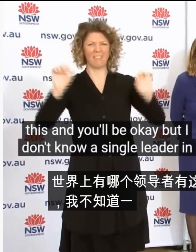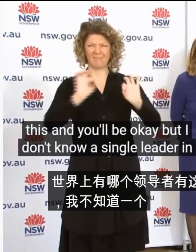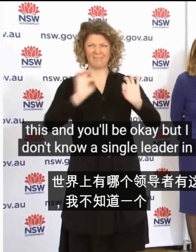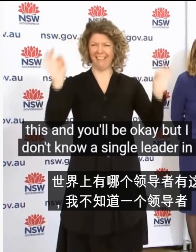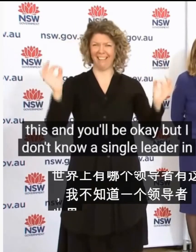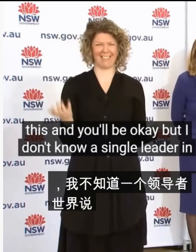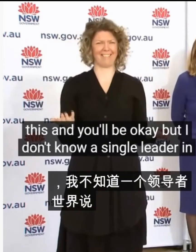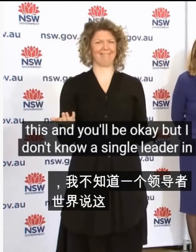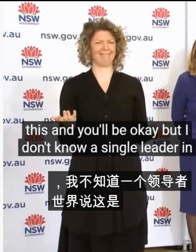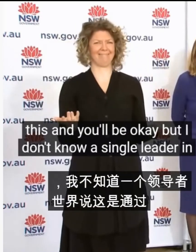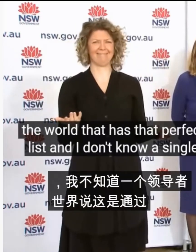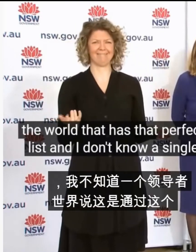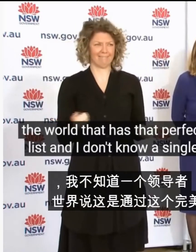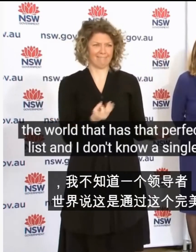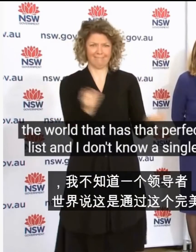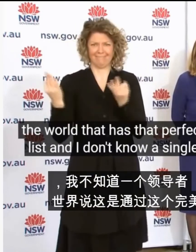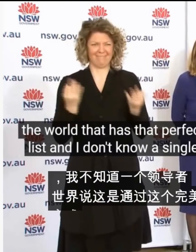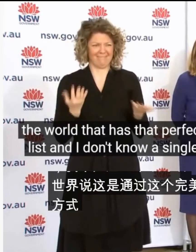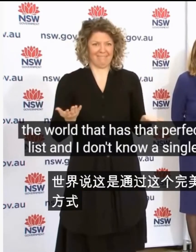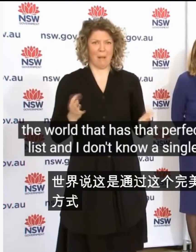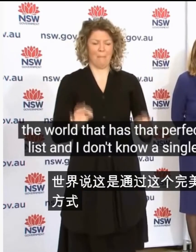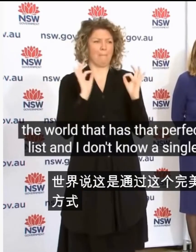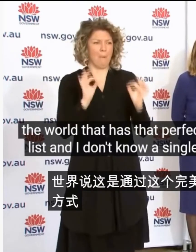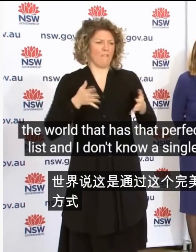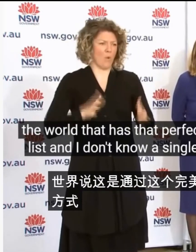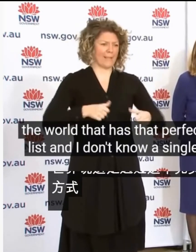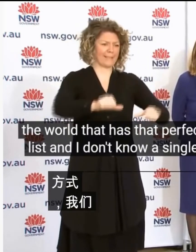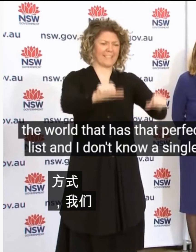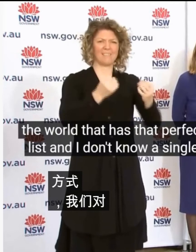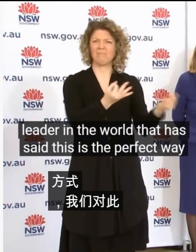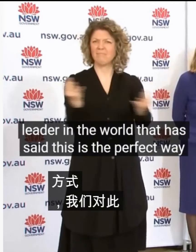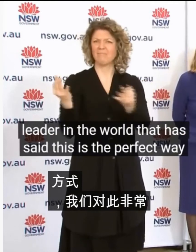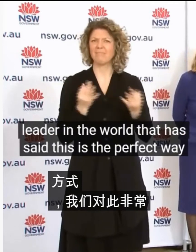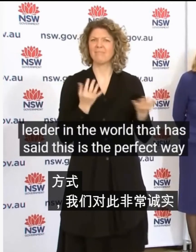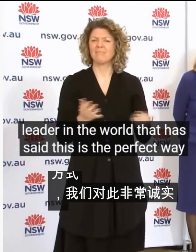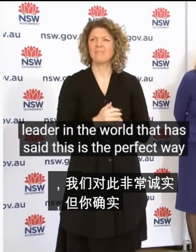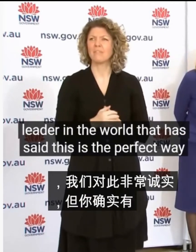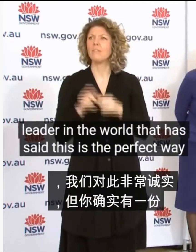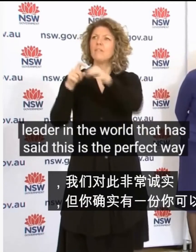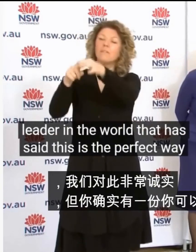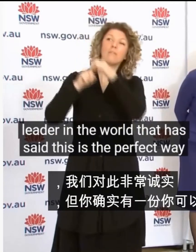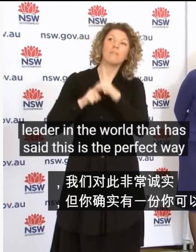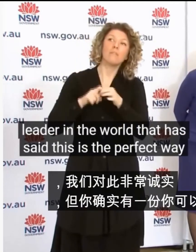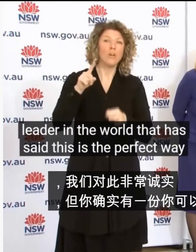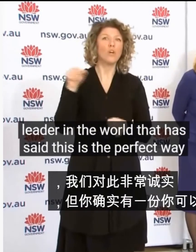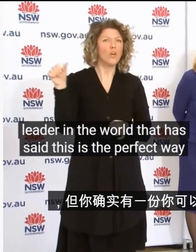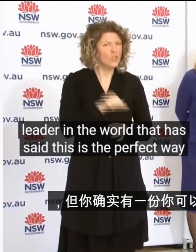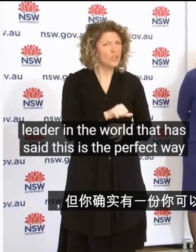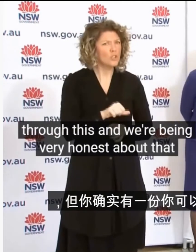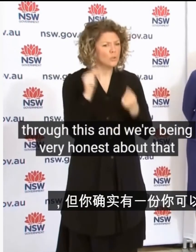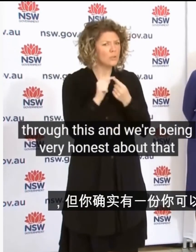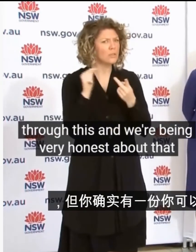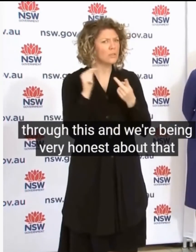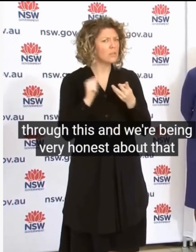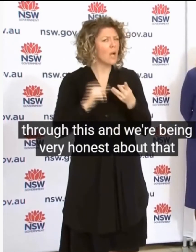know a single leader in the world that has said this is the perfect way through this. And we're being very honest about that. But you did have a list of things that you